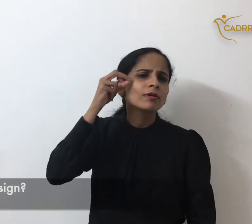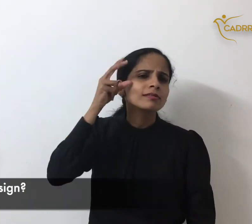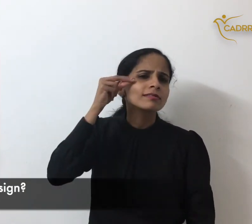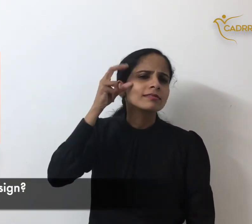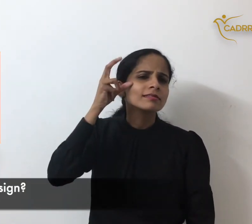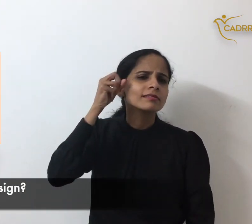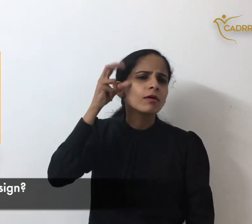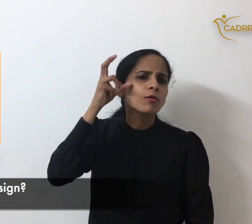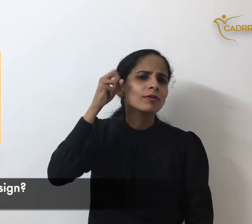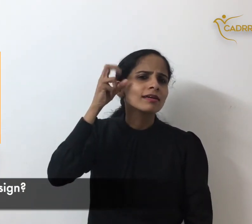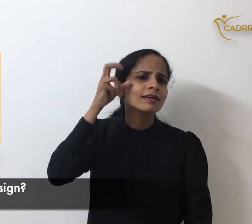Orange.